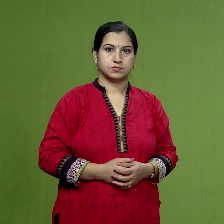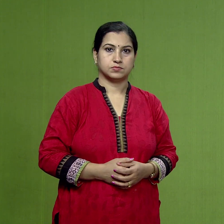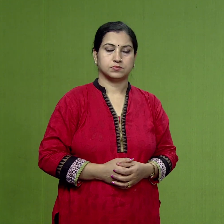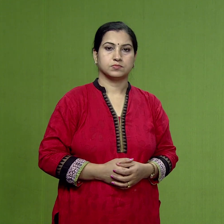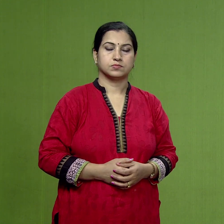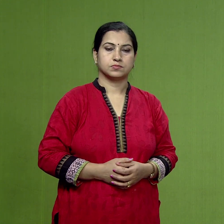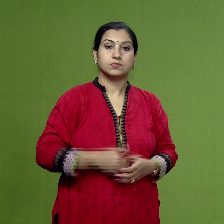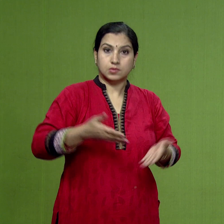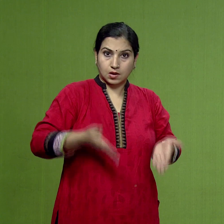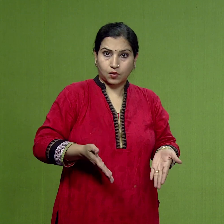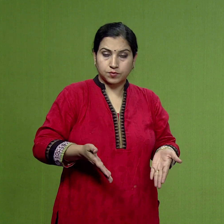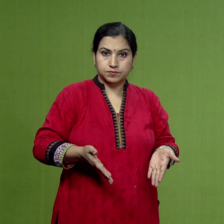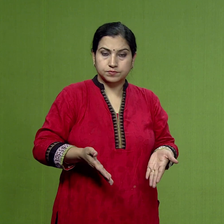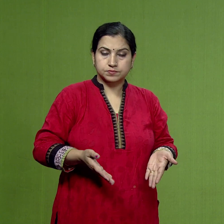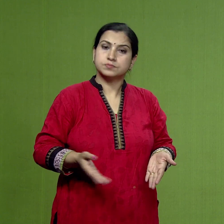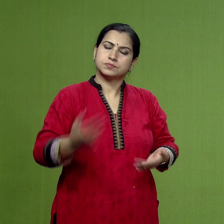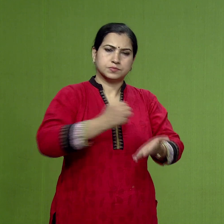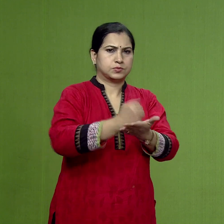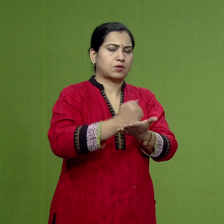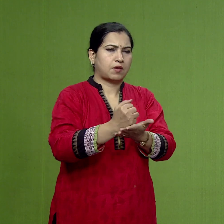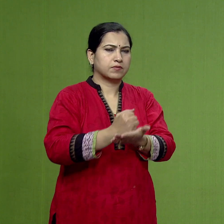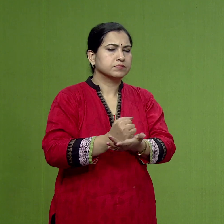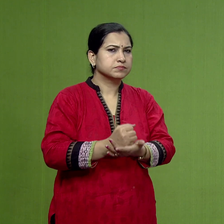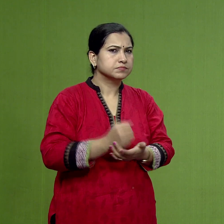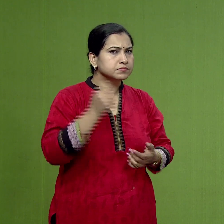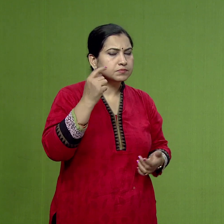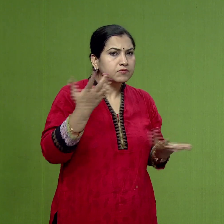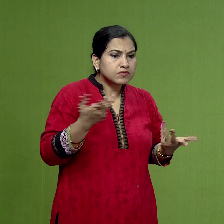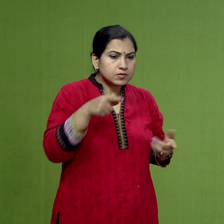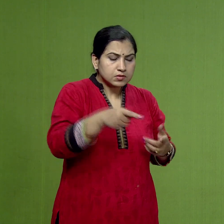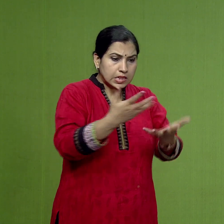Now, let us try to trace the source of these resources.